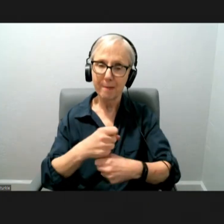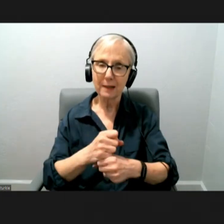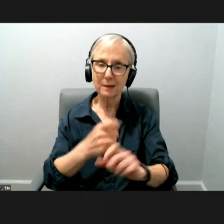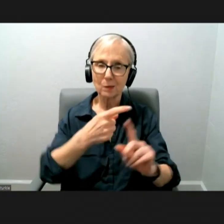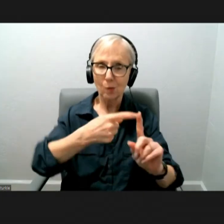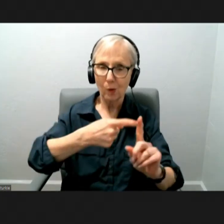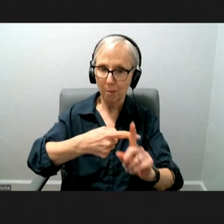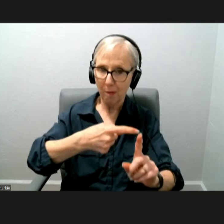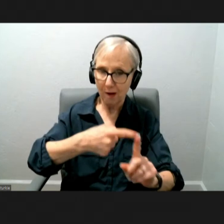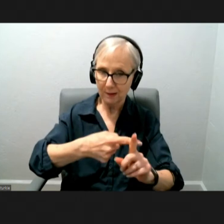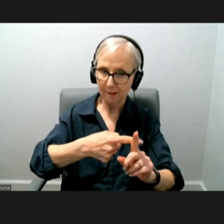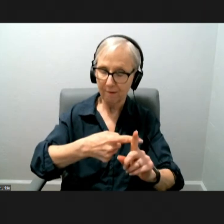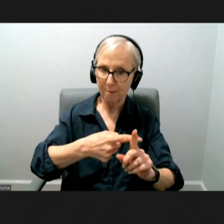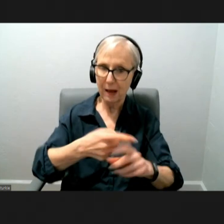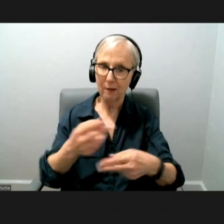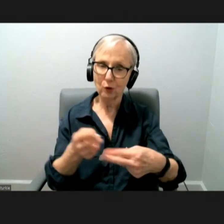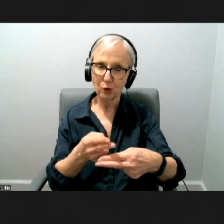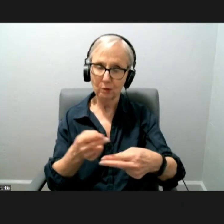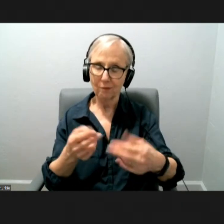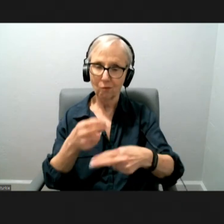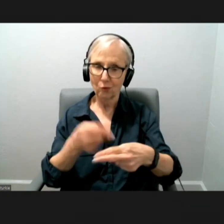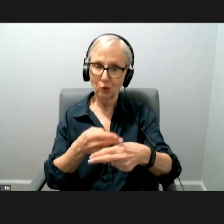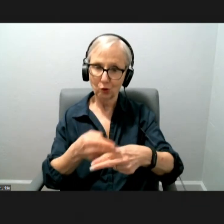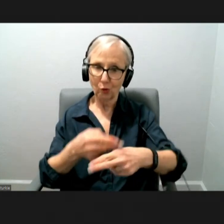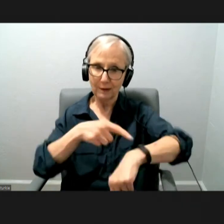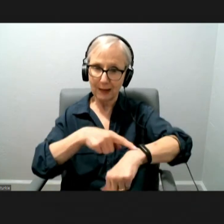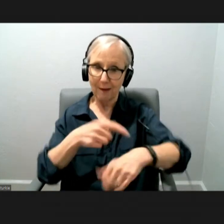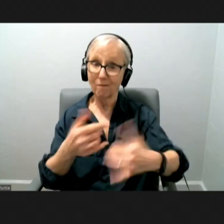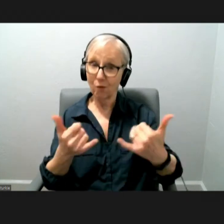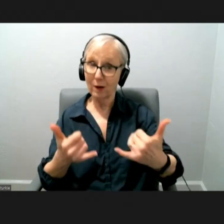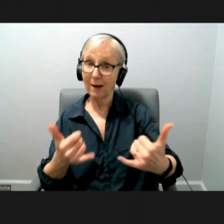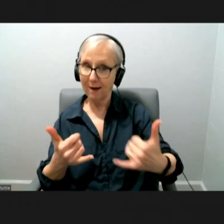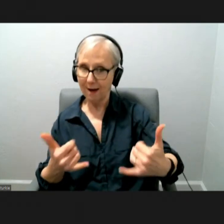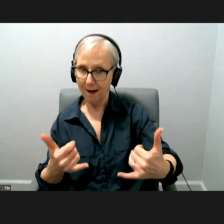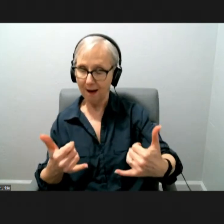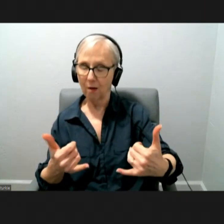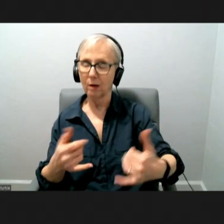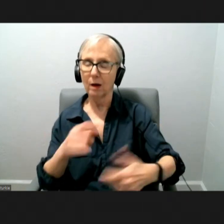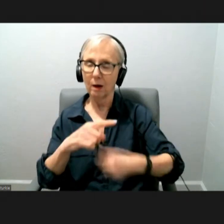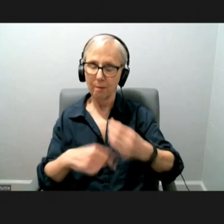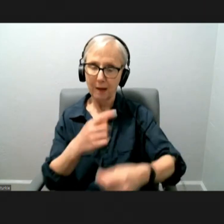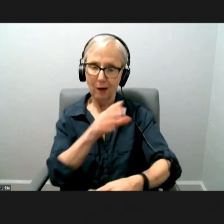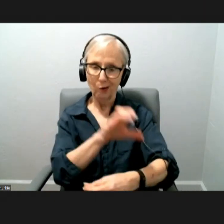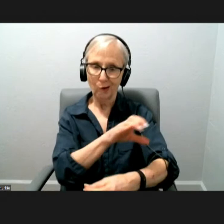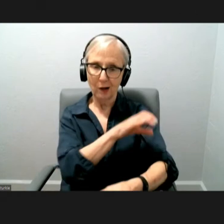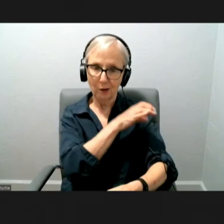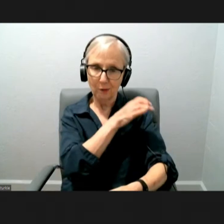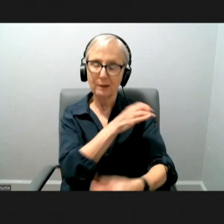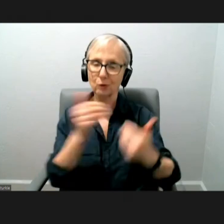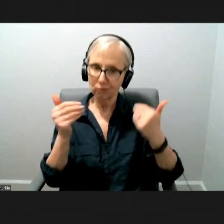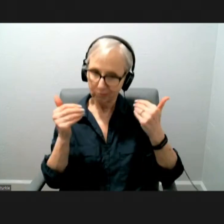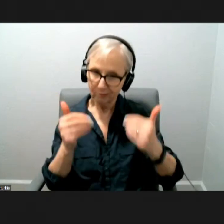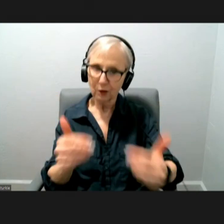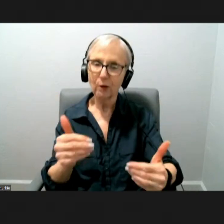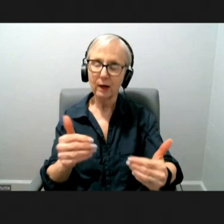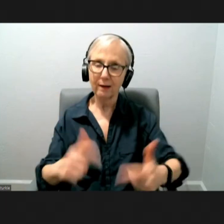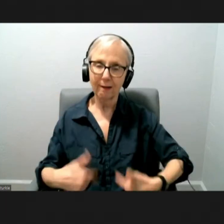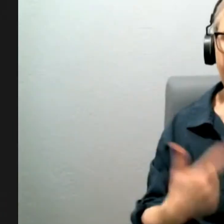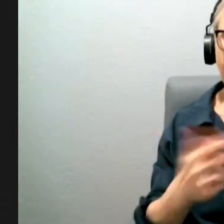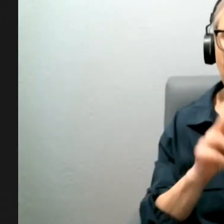the low risk that our Coloradans have when they're out doing and living their normal lives.